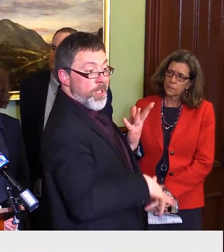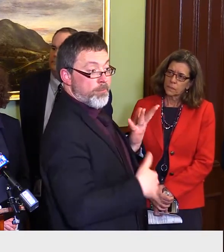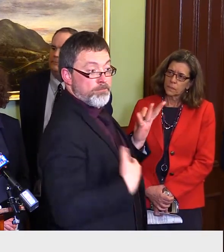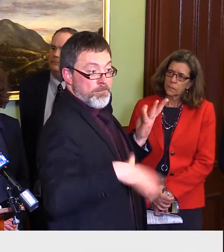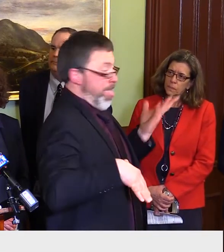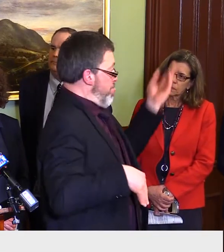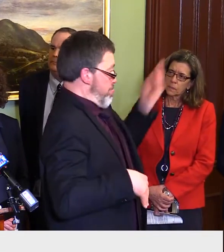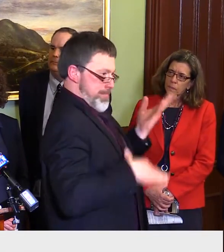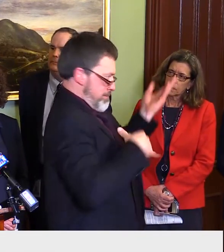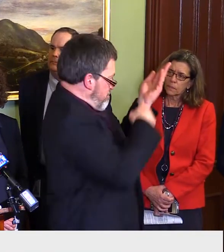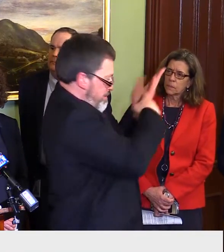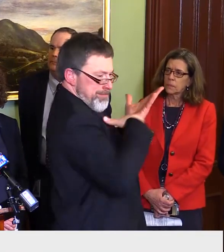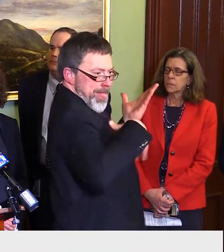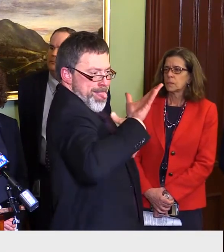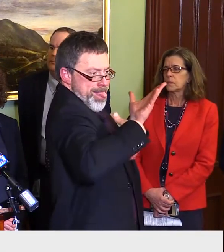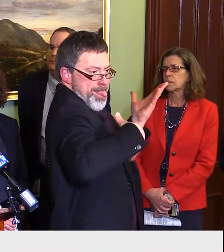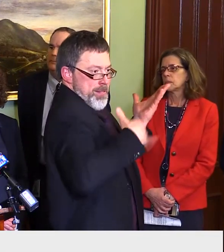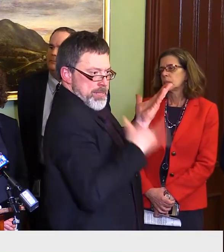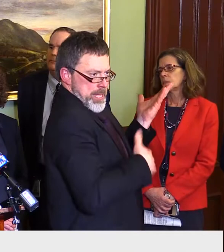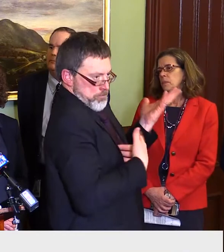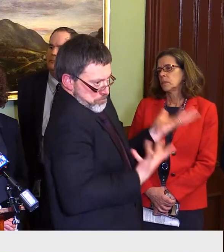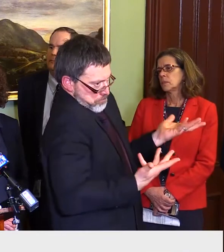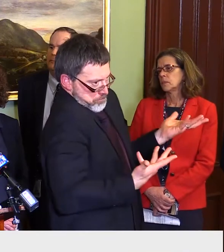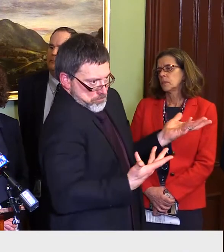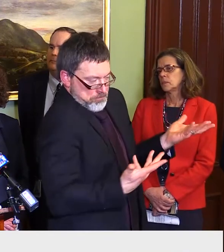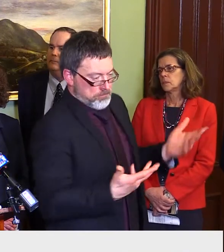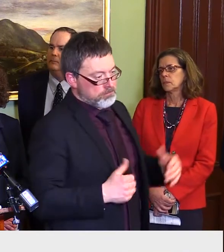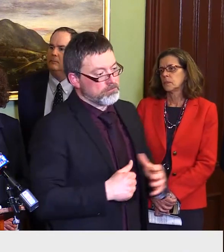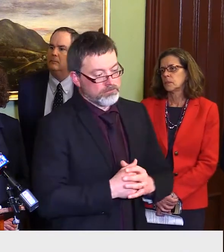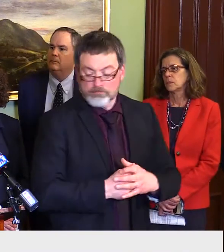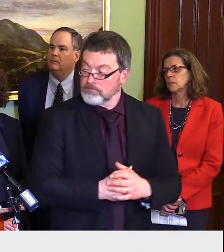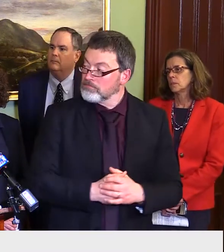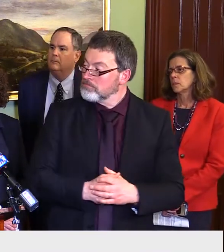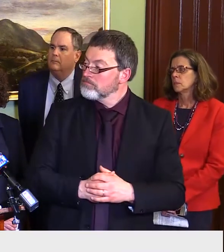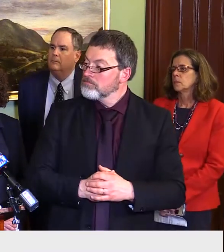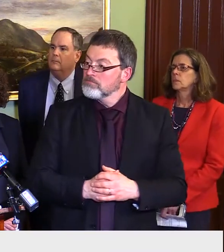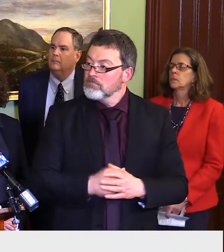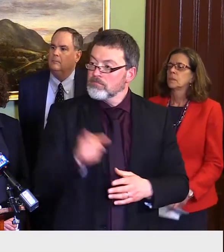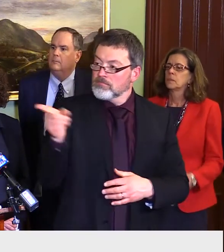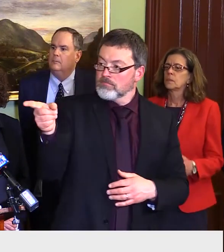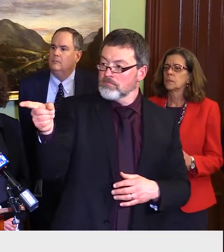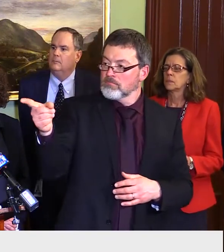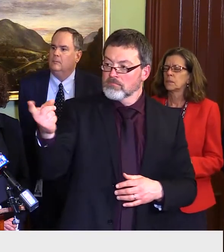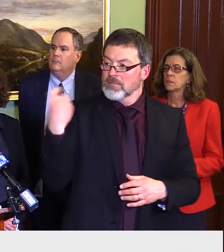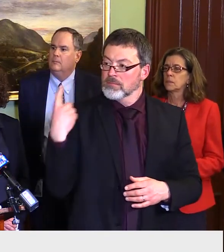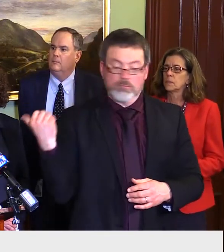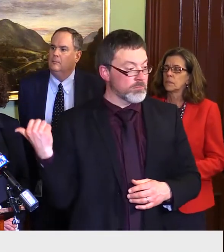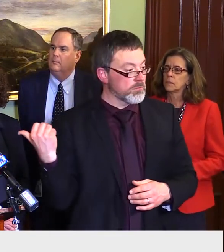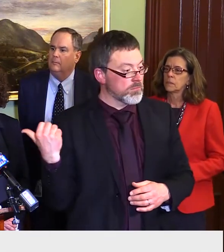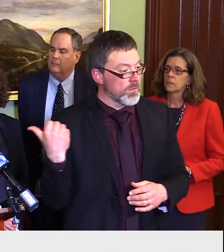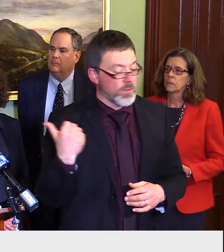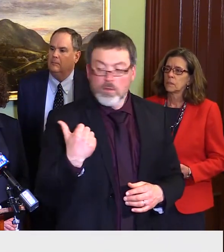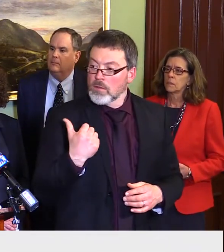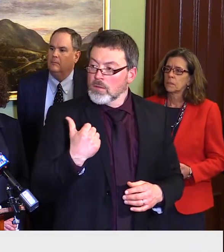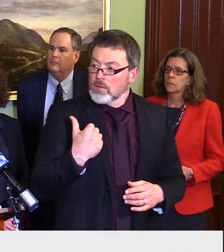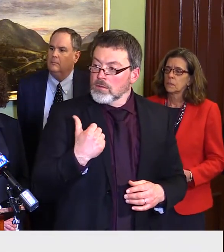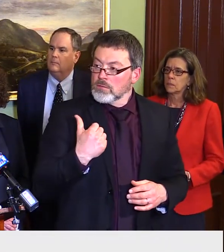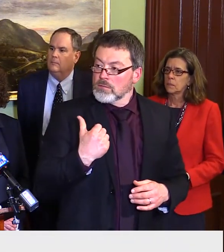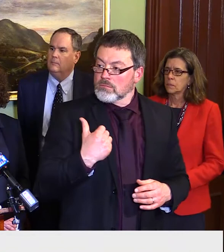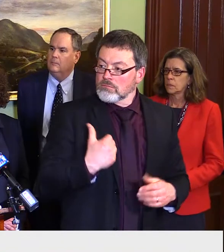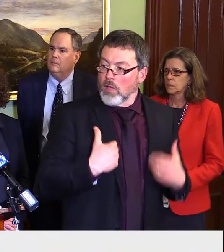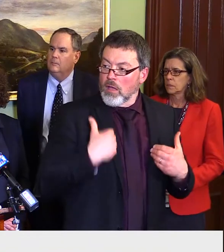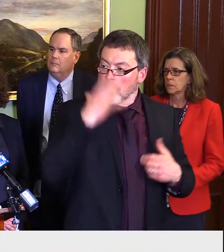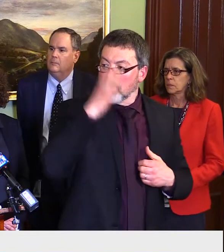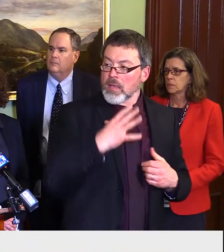last press conference was on Sunday, now we're Friday. I know it'll take time for some of this data to come in, but how is the process in terms of transparency going to work